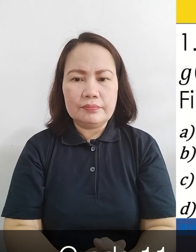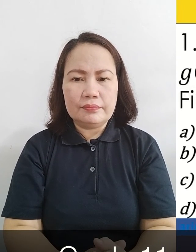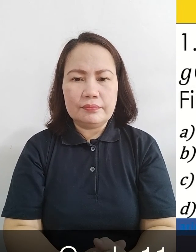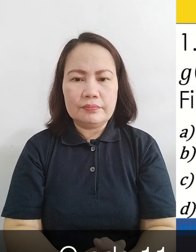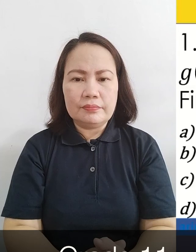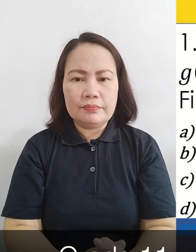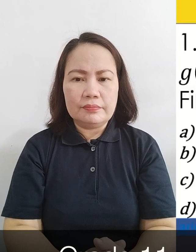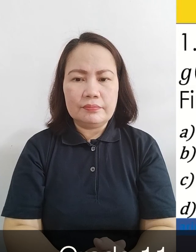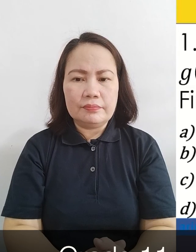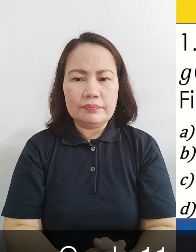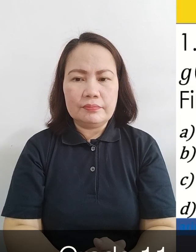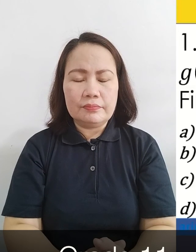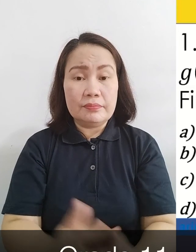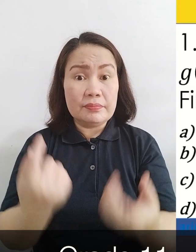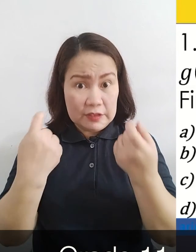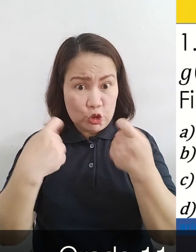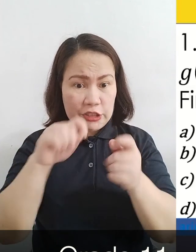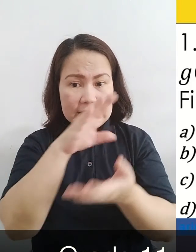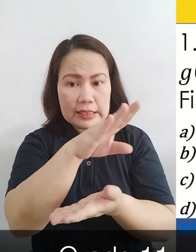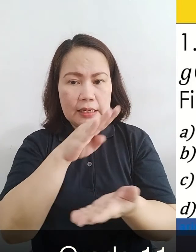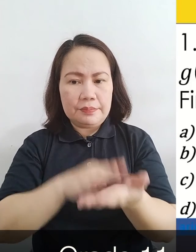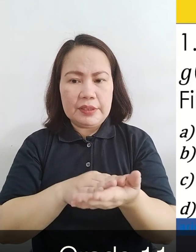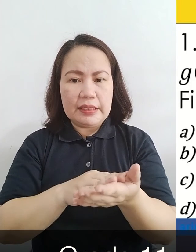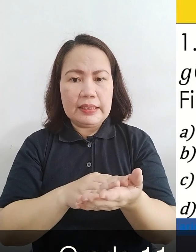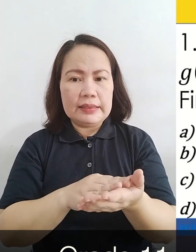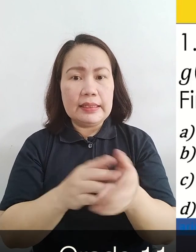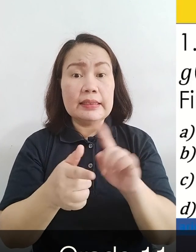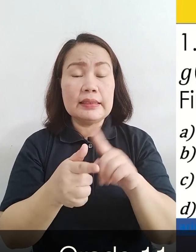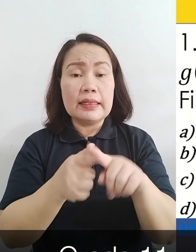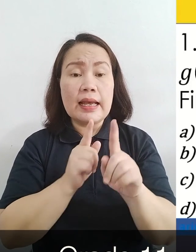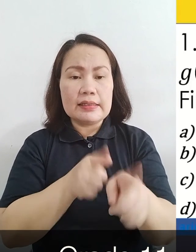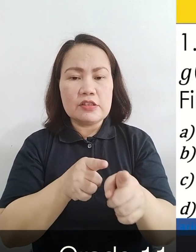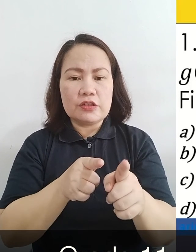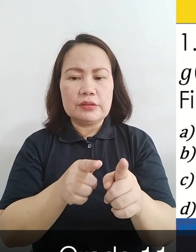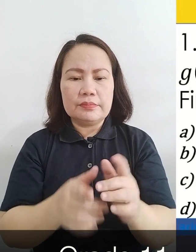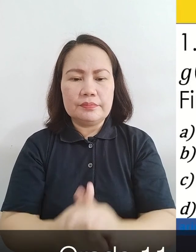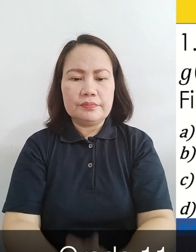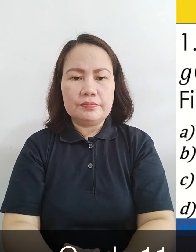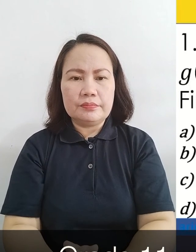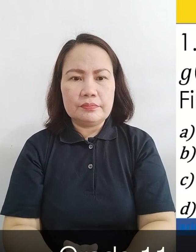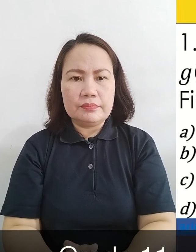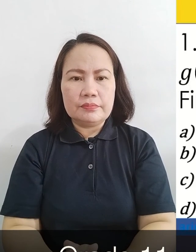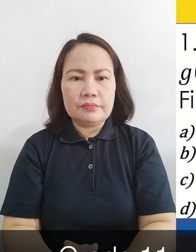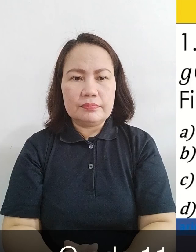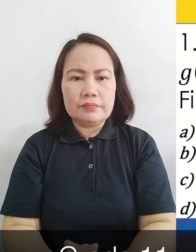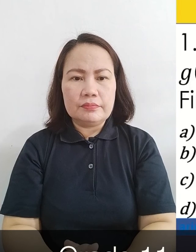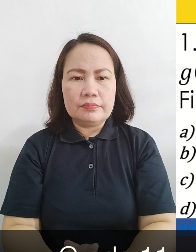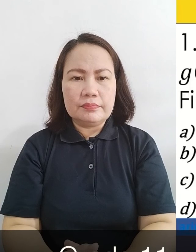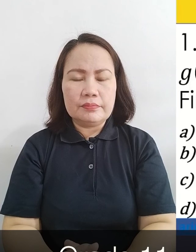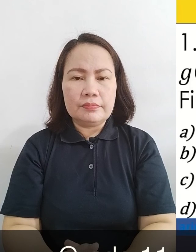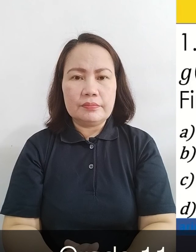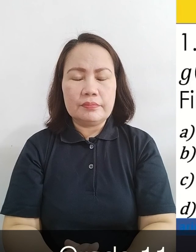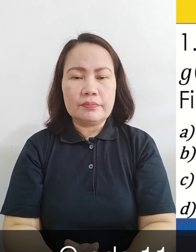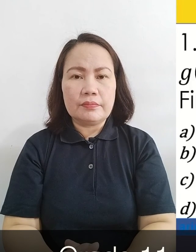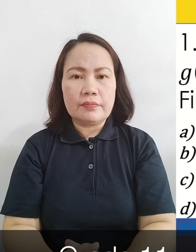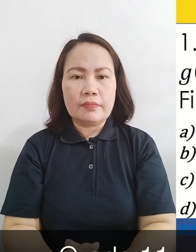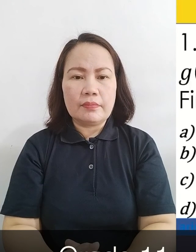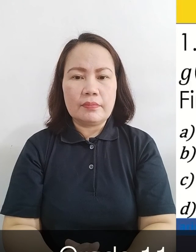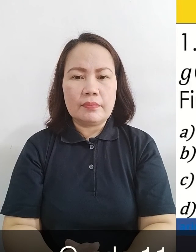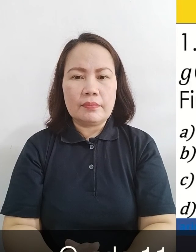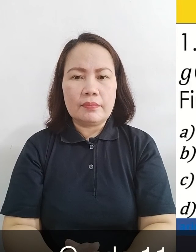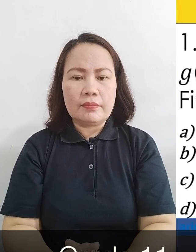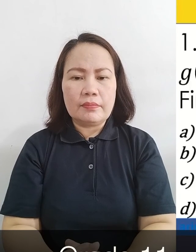You just copy and then try to answer because the answer, so ibibigay na sa sunod.